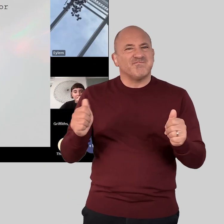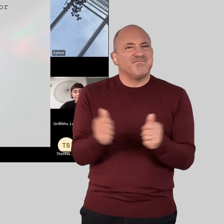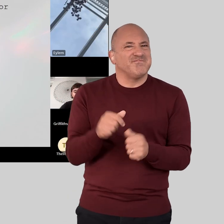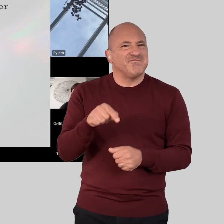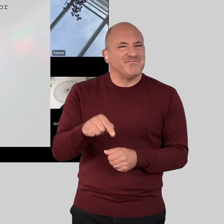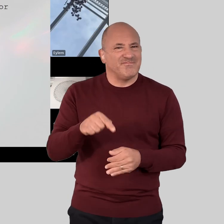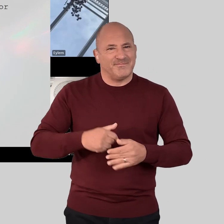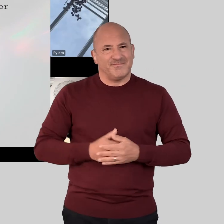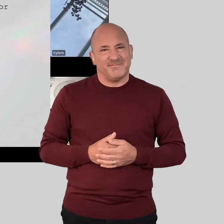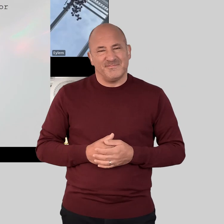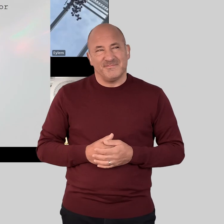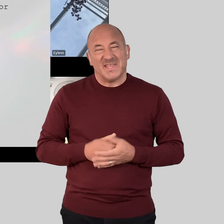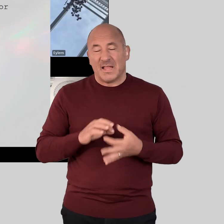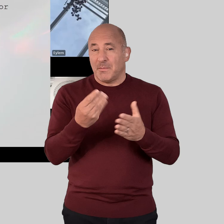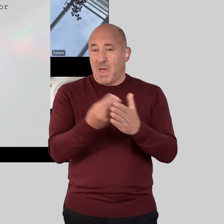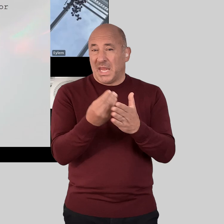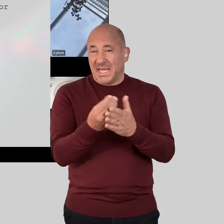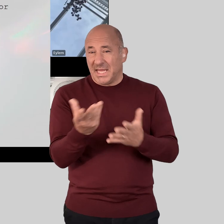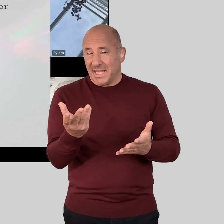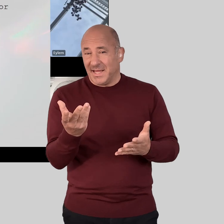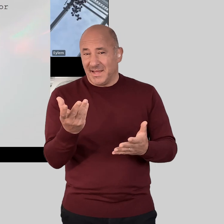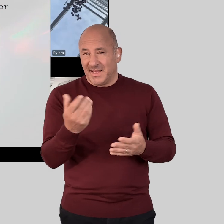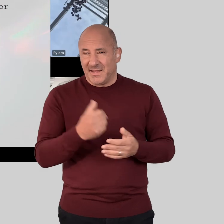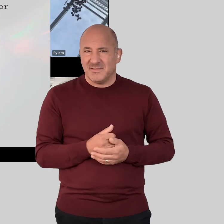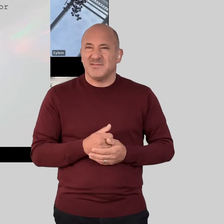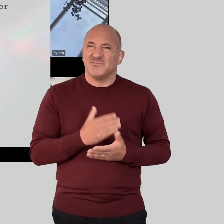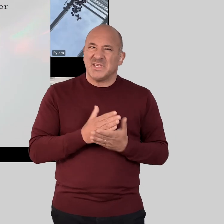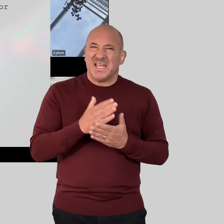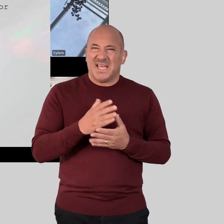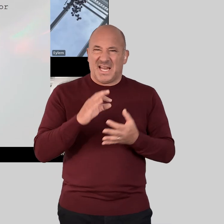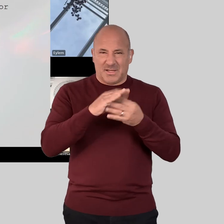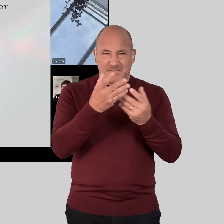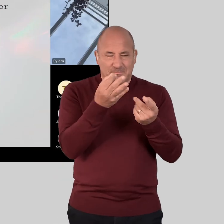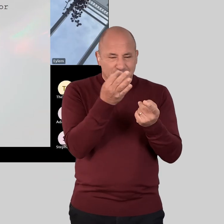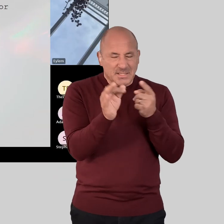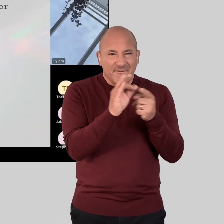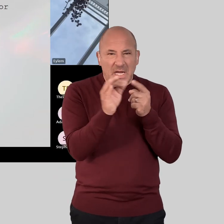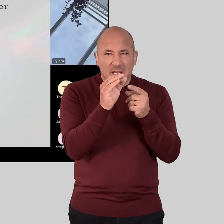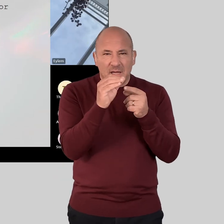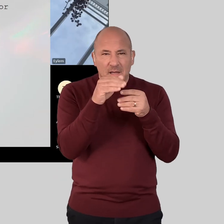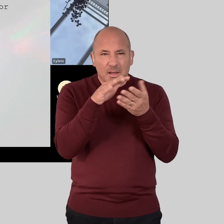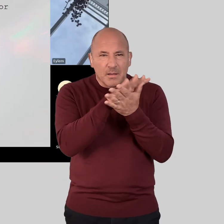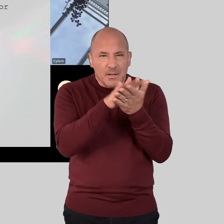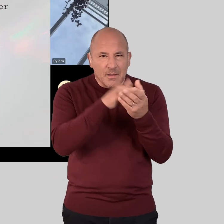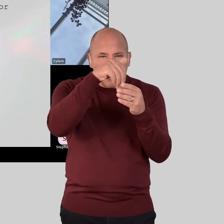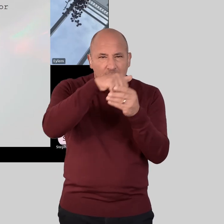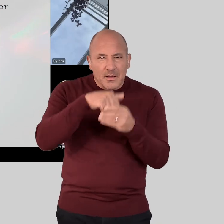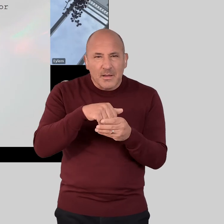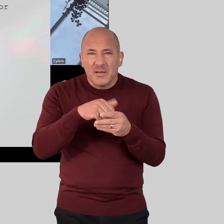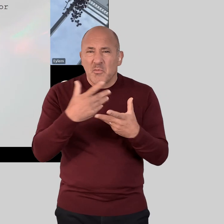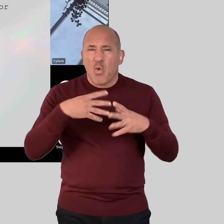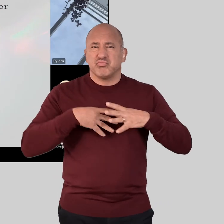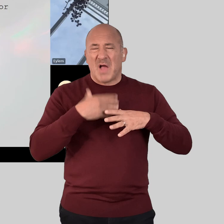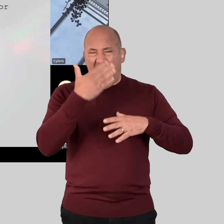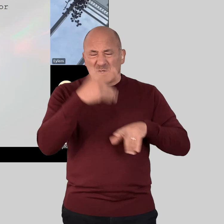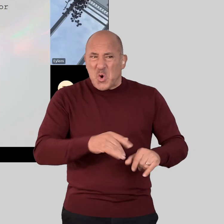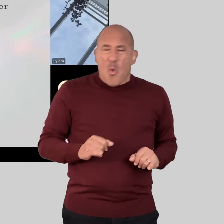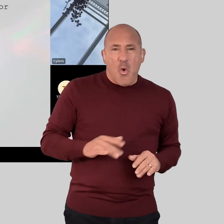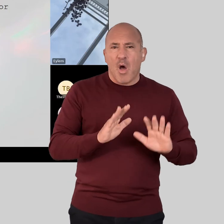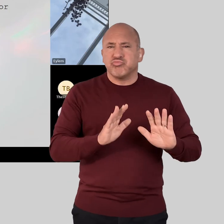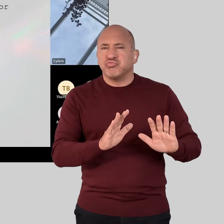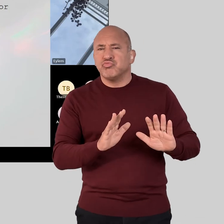due to limited potential for economic return. So this is around money. So quite a relaxed